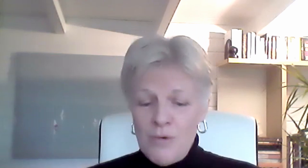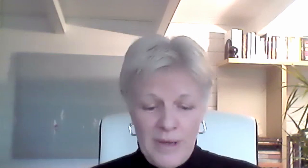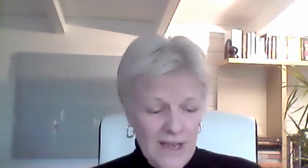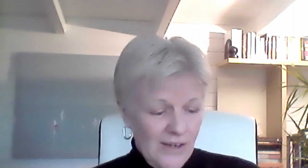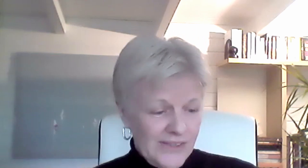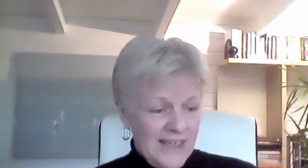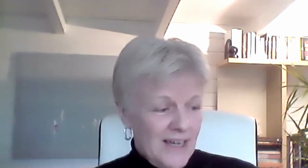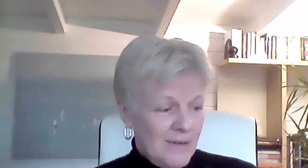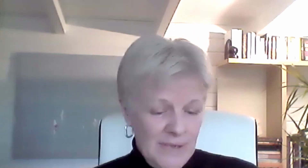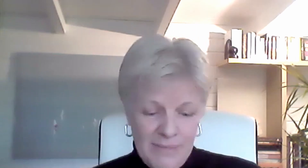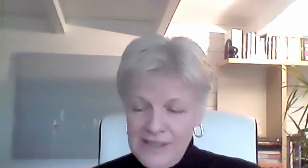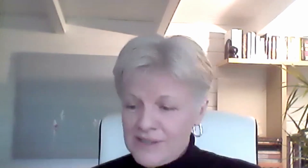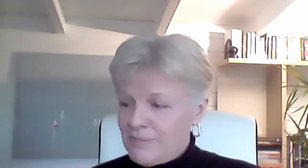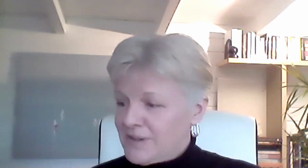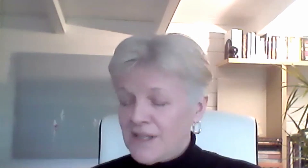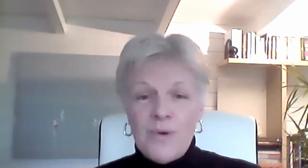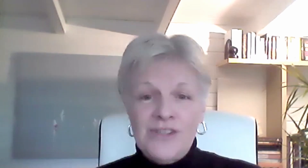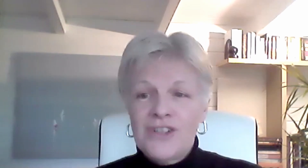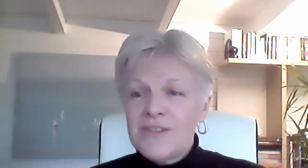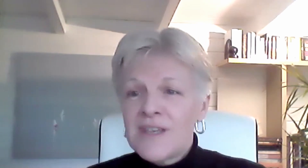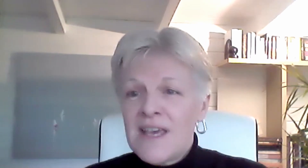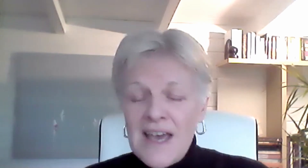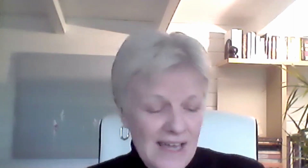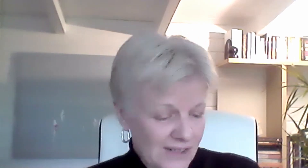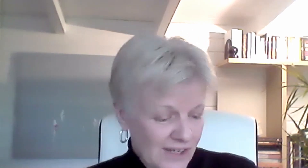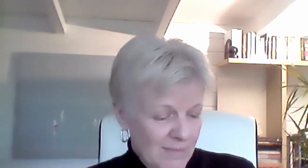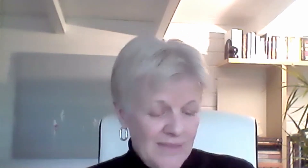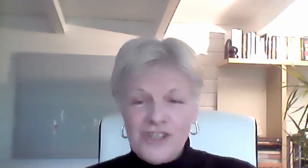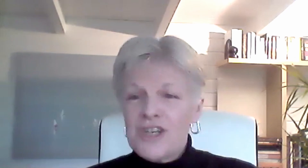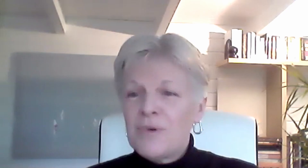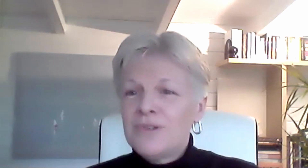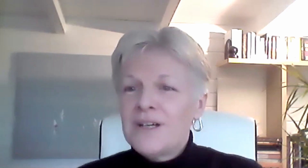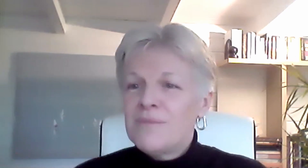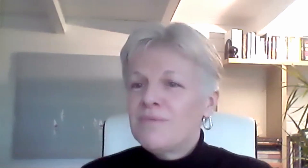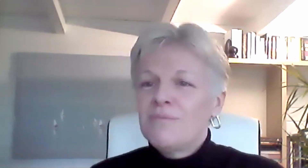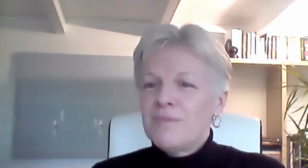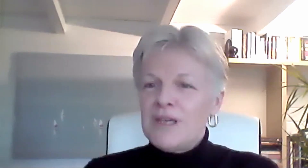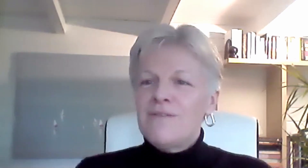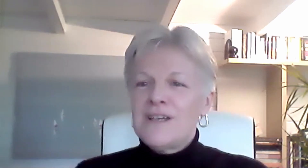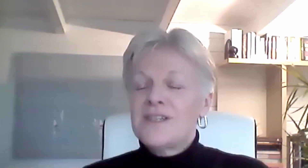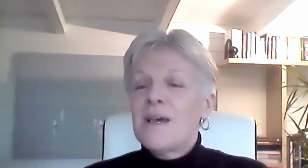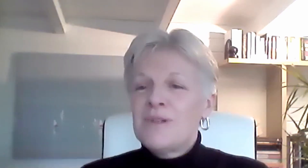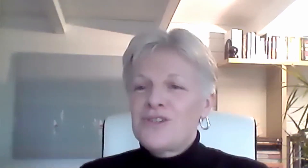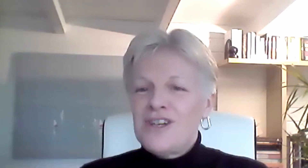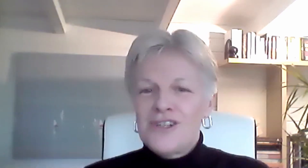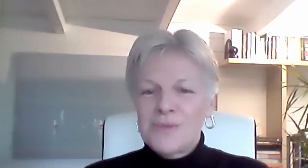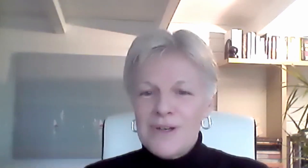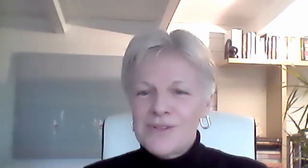will be asking Libby some set questions, and then she will be giving us a demonstration as well